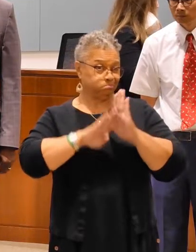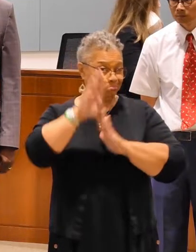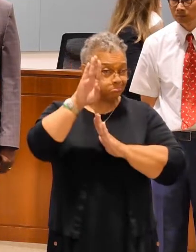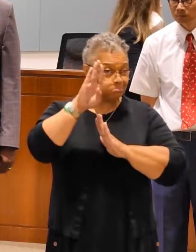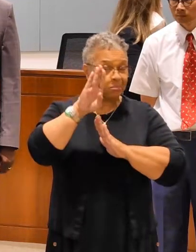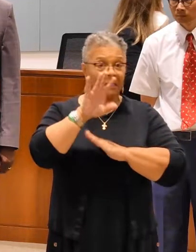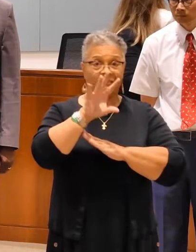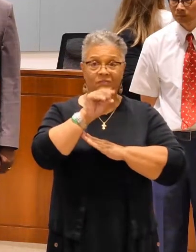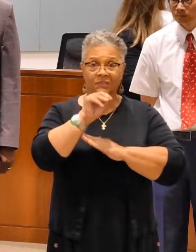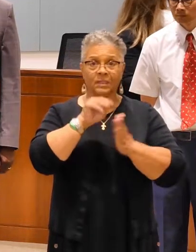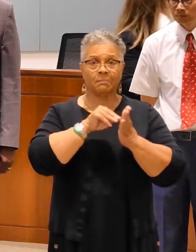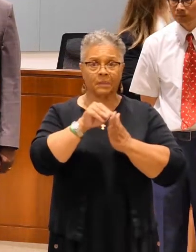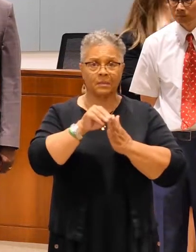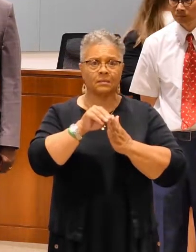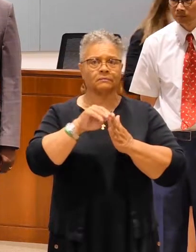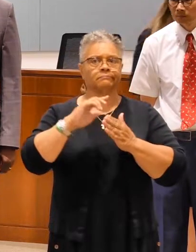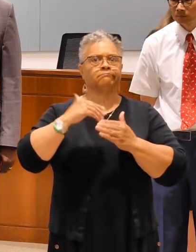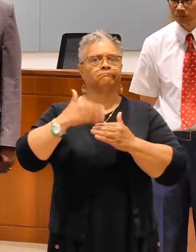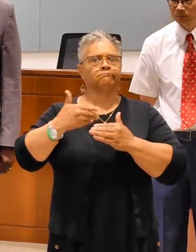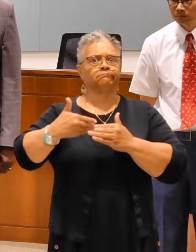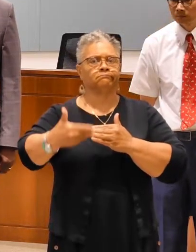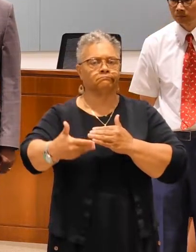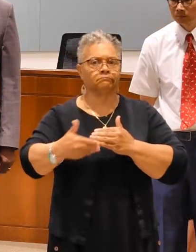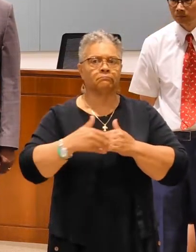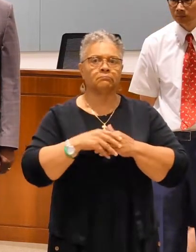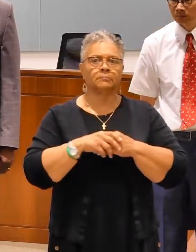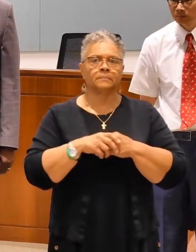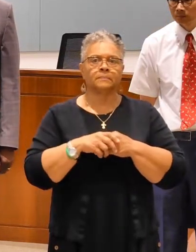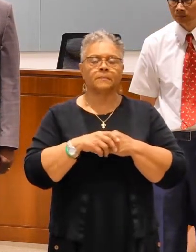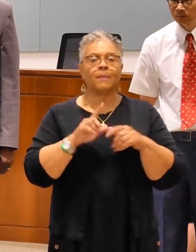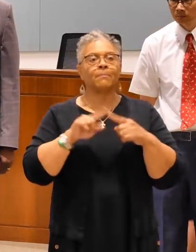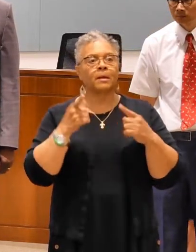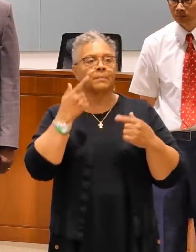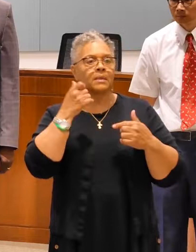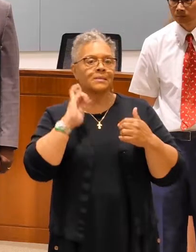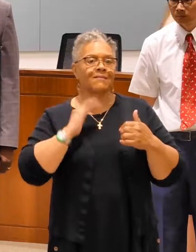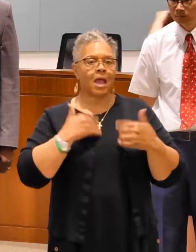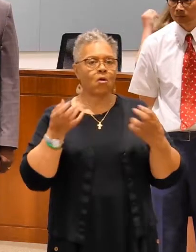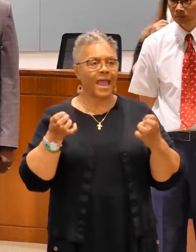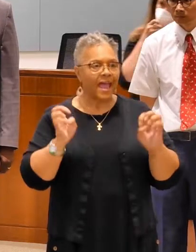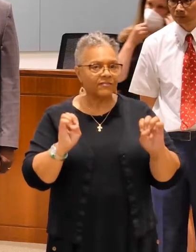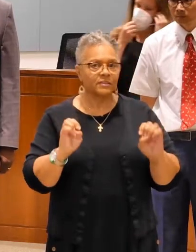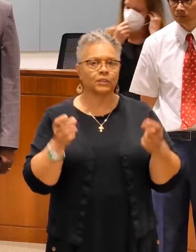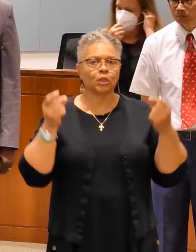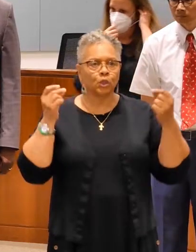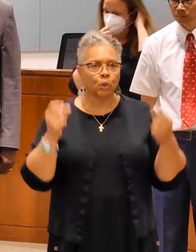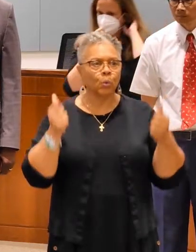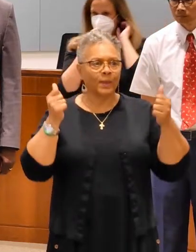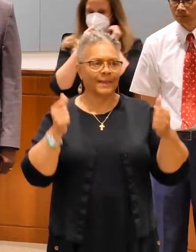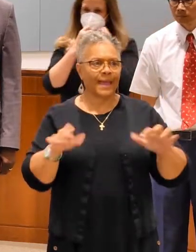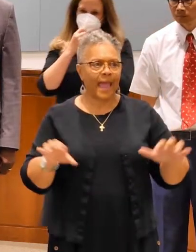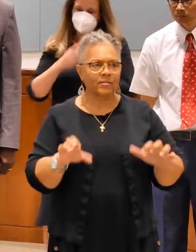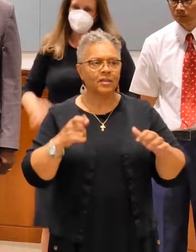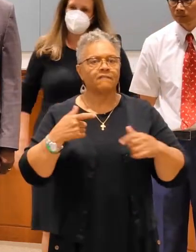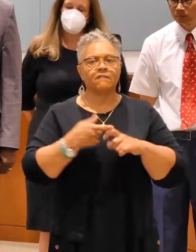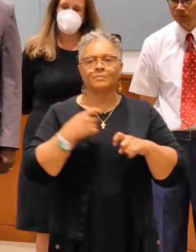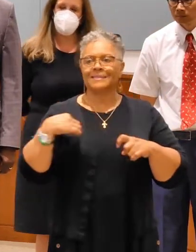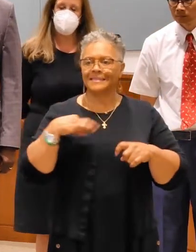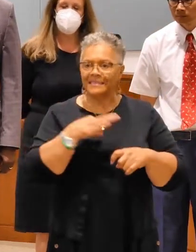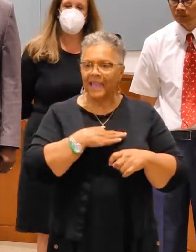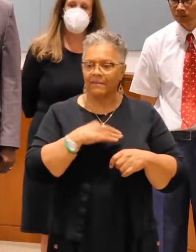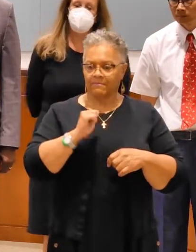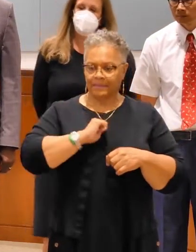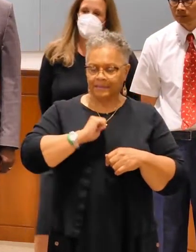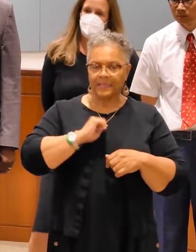through the following years. But through our efforts of quick action by my staff, by myself, and with our Board of